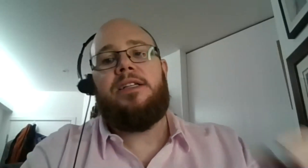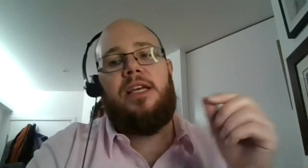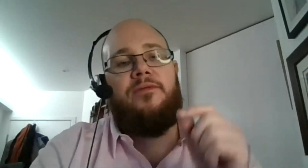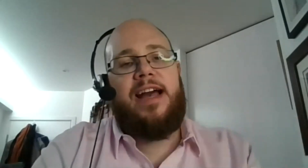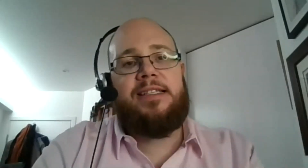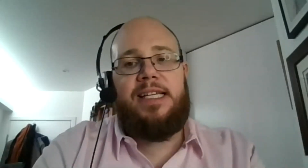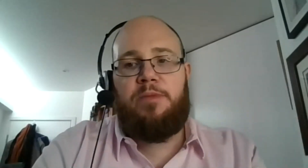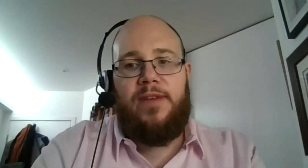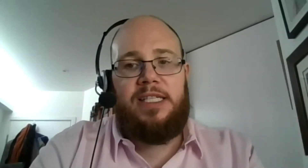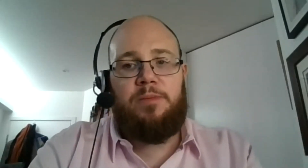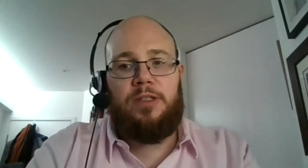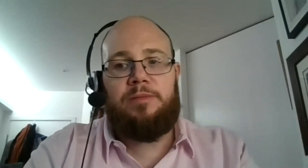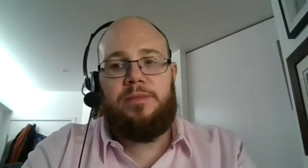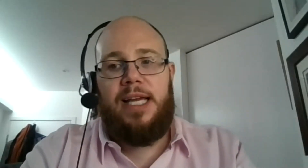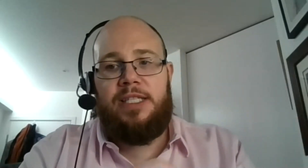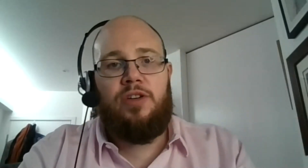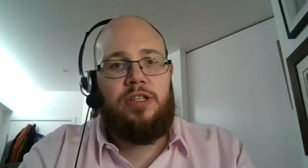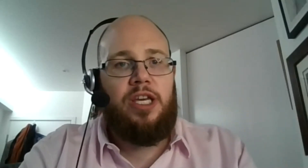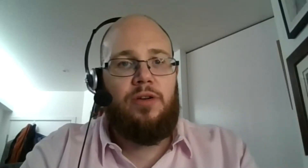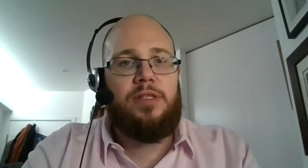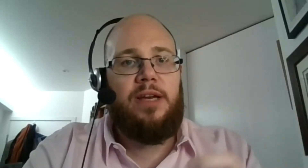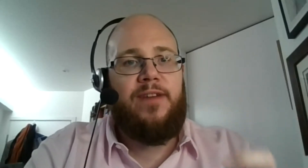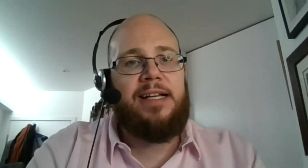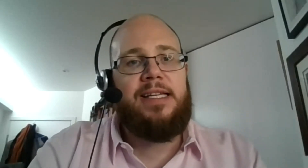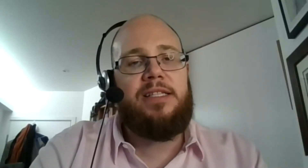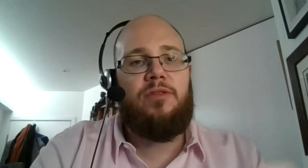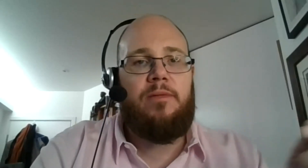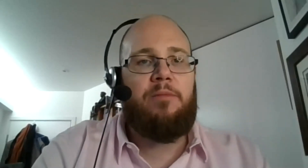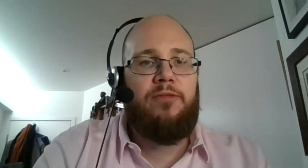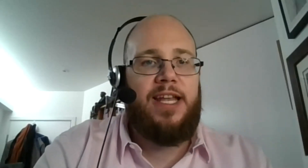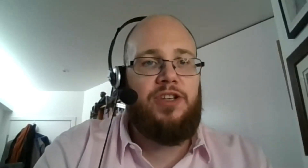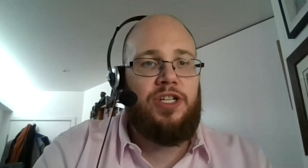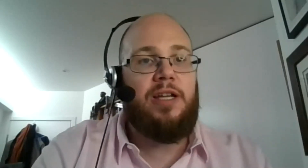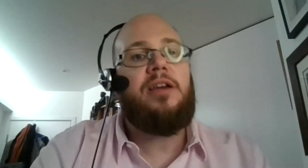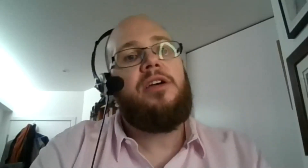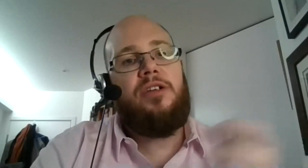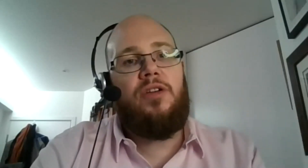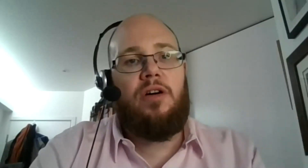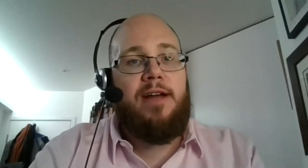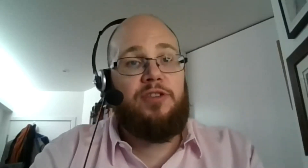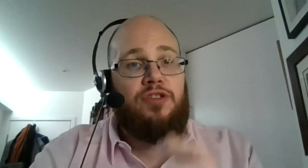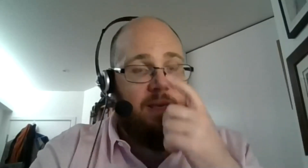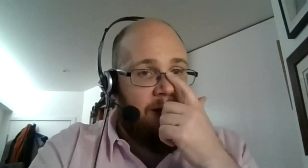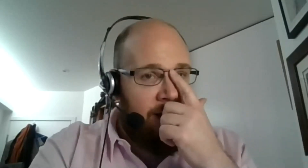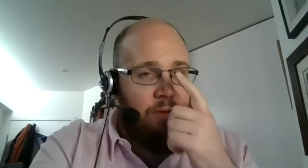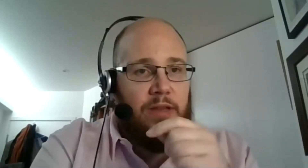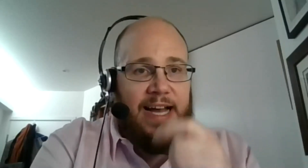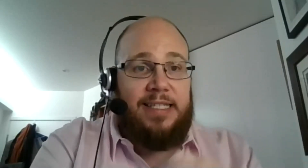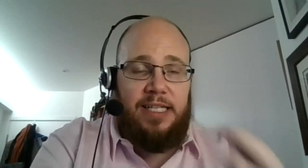the vaccine's preventable. It's not a cure. So vaccines are around prevention, not around treatment. So what the vaccine